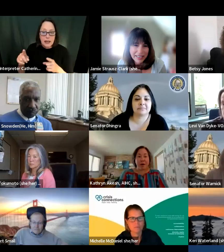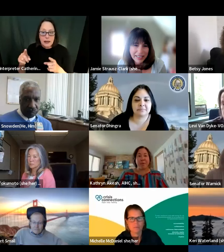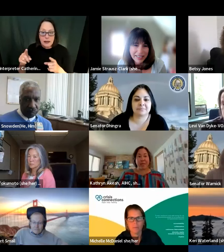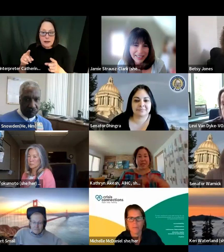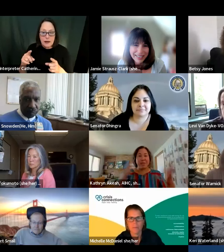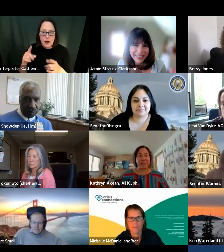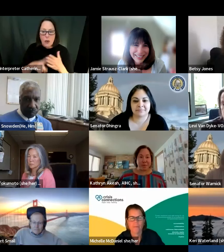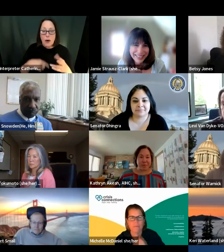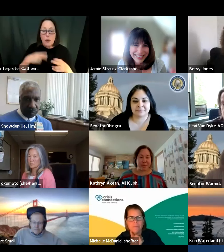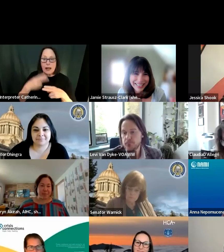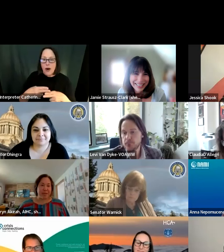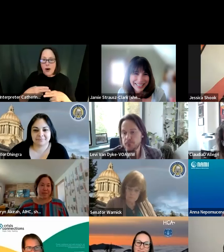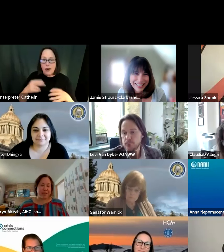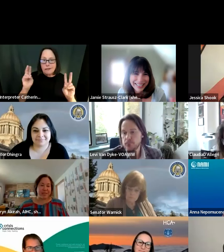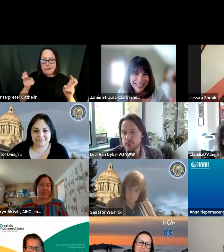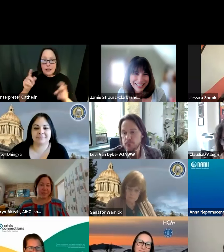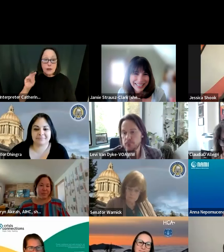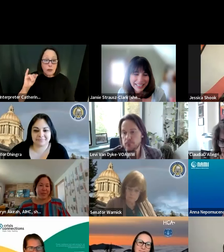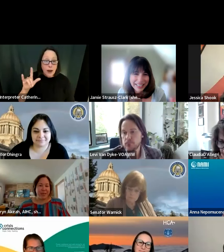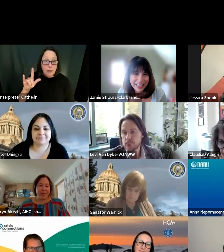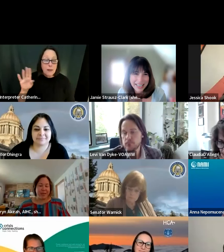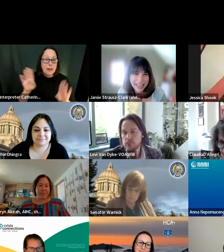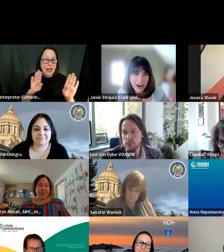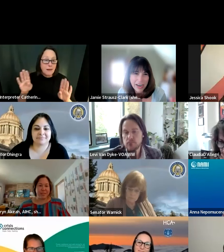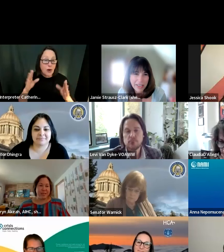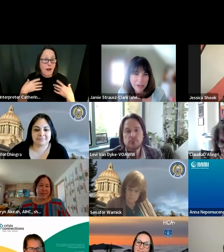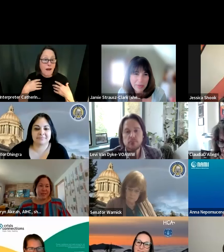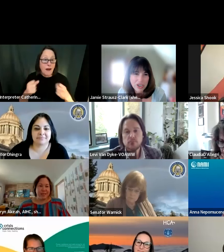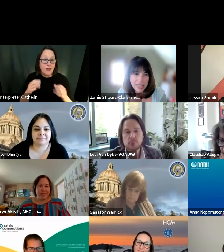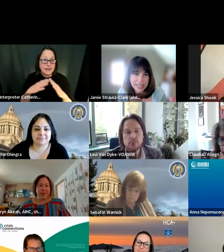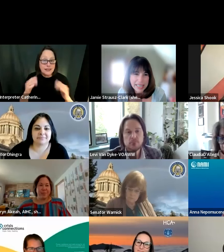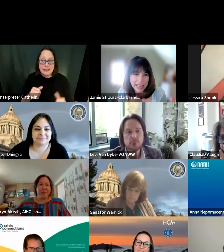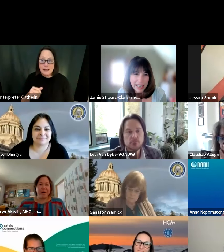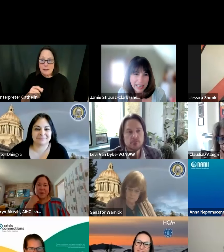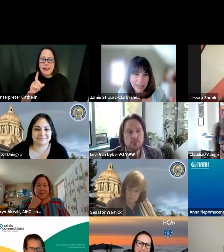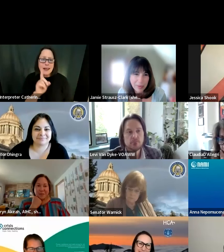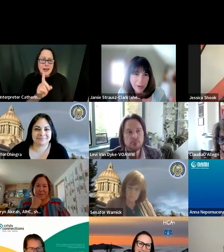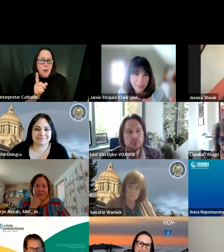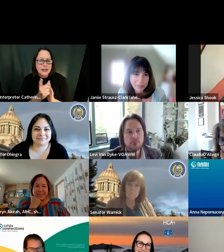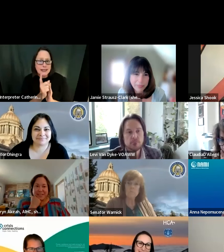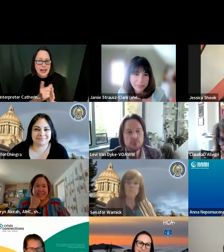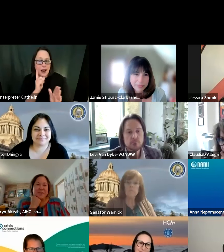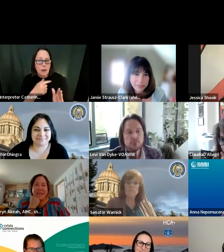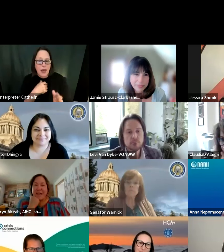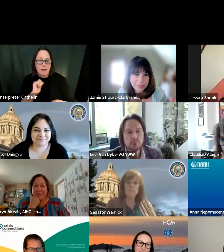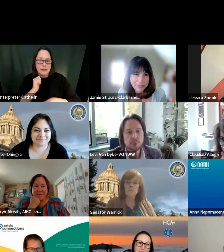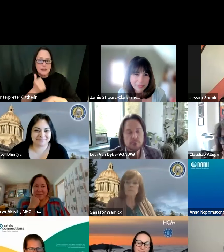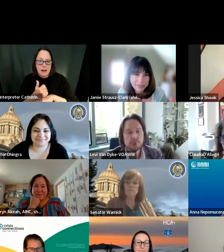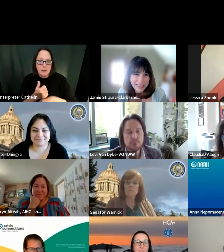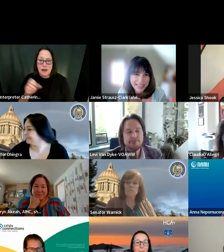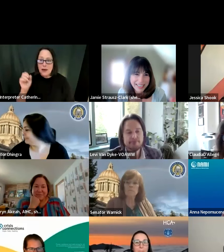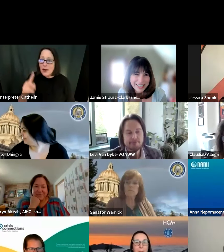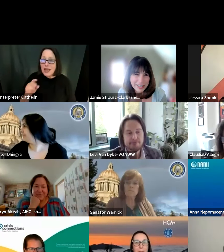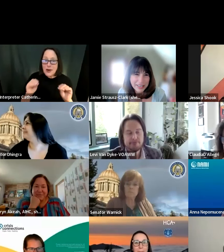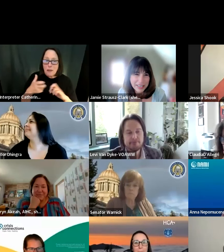what we kind of loosely term the tribal behavioral health system. Which All is right, Catherine, give me just a second. I can all sorts of, oh yeah, no